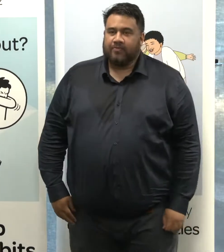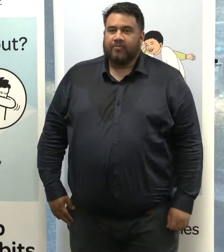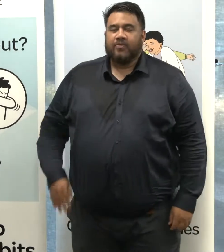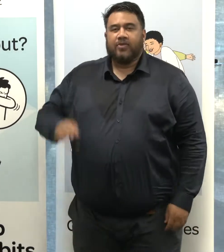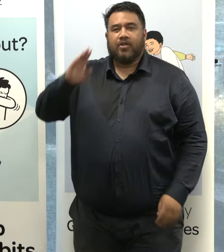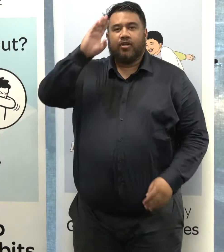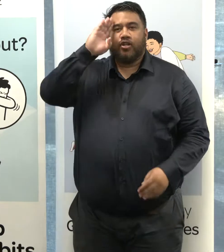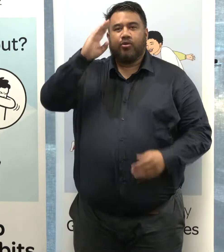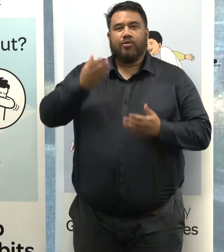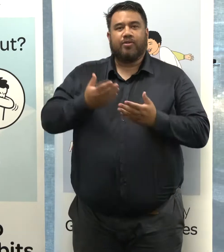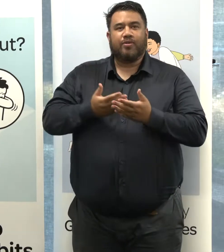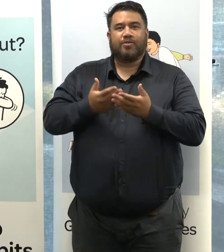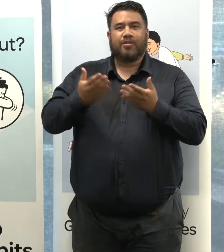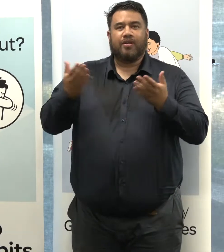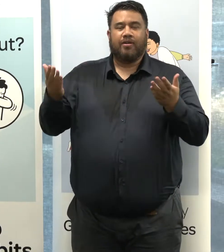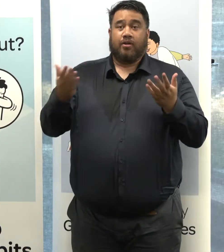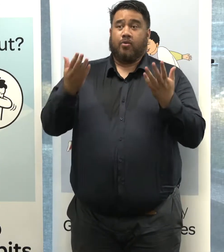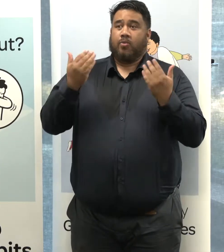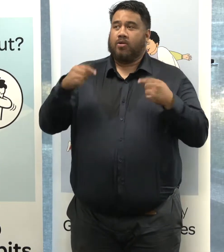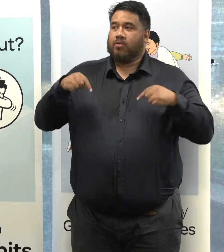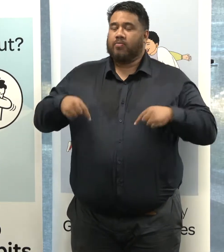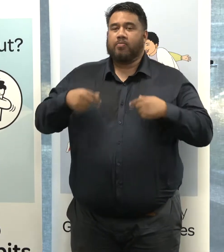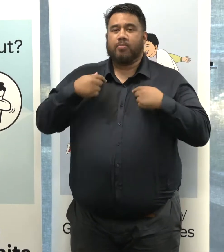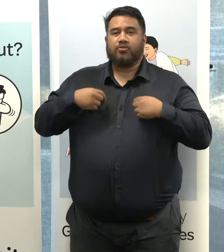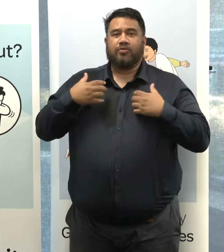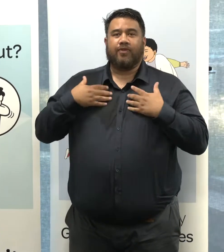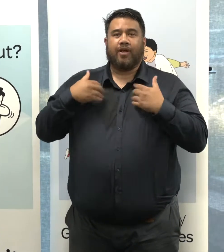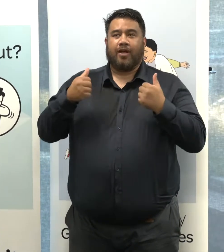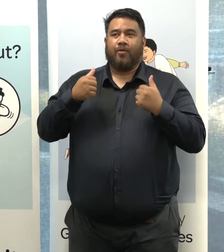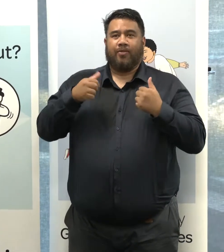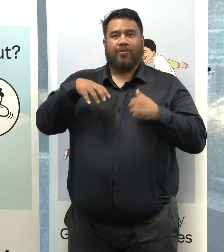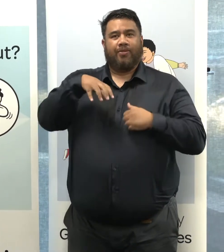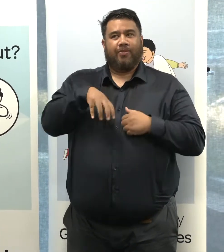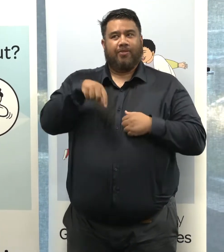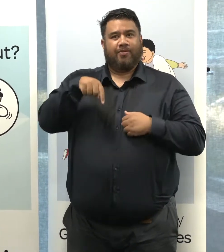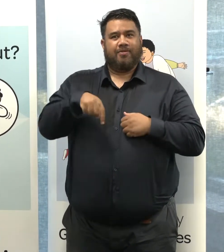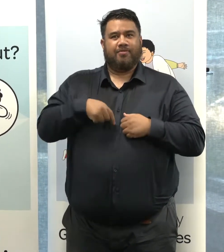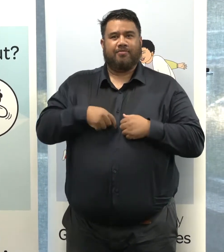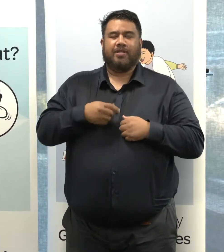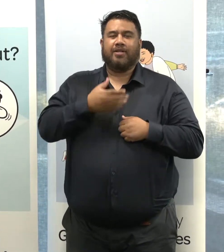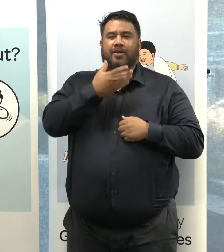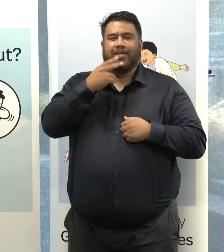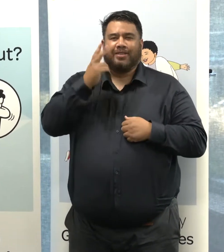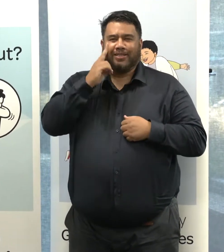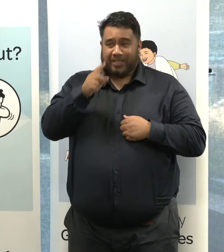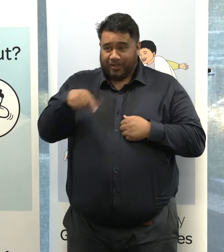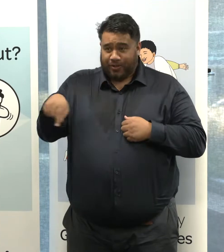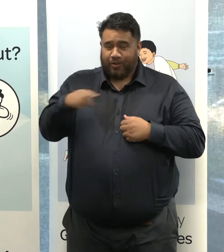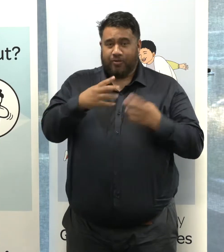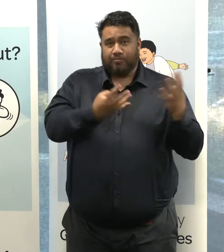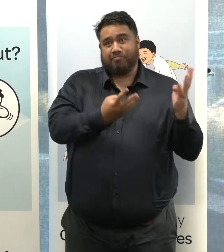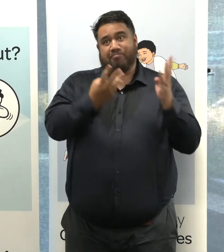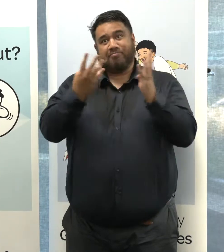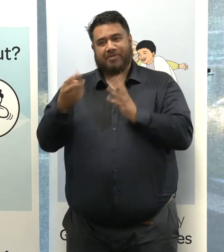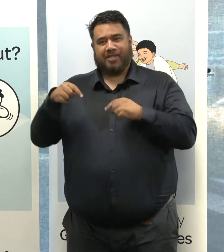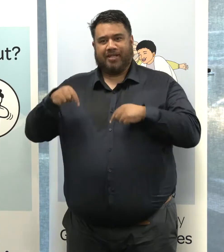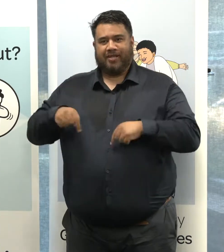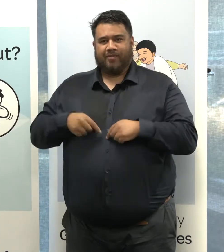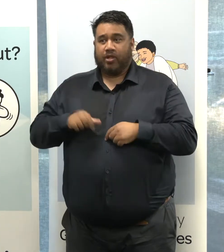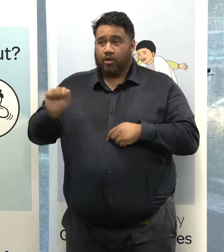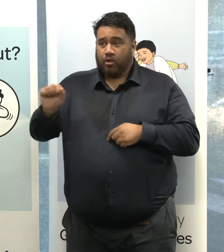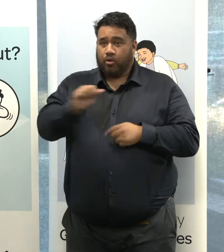Well, kia ora koutou katoa, no mai haere mai ki te manatu hauora. Nice to see you all again up the road. I know some of your colleagues